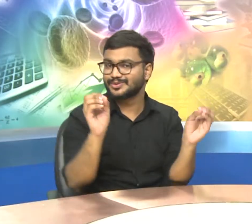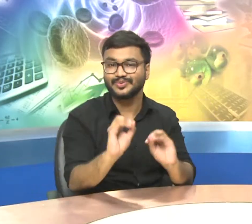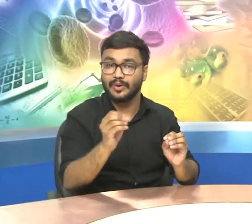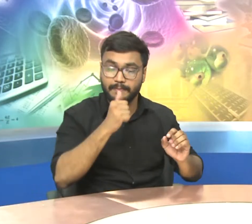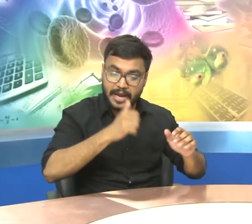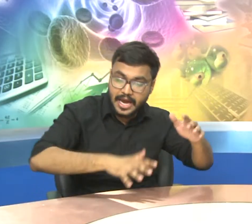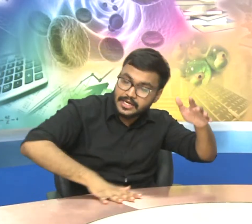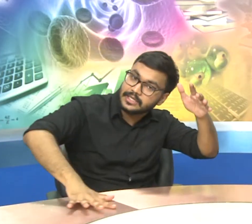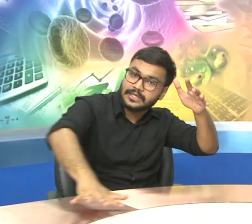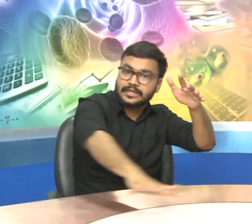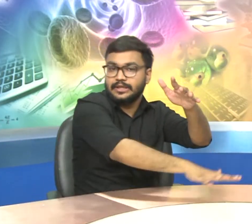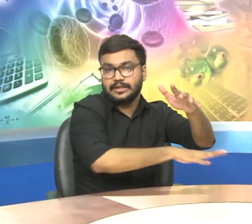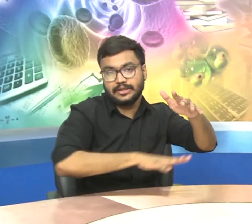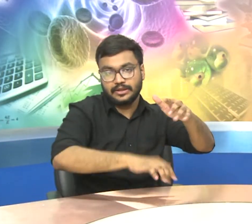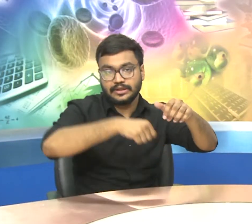crustaceans, etc.